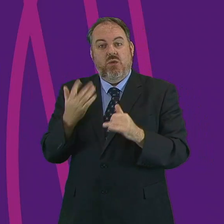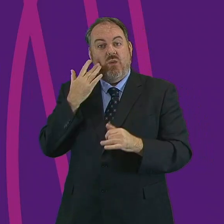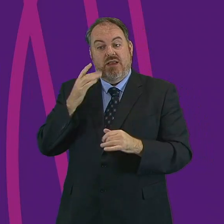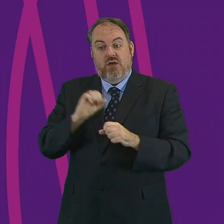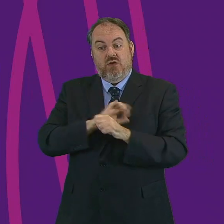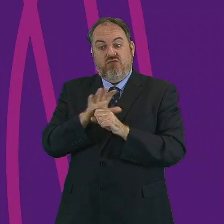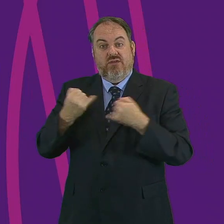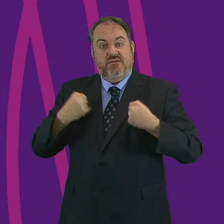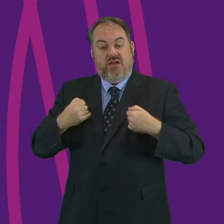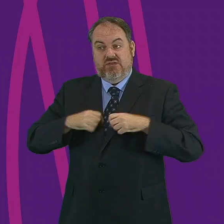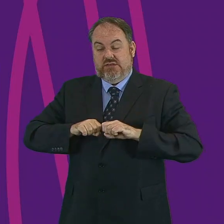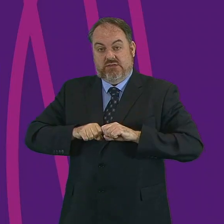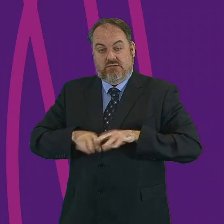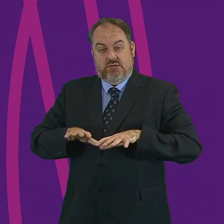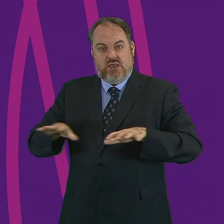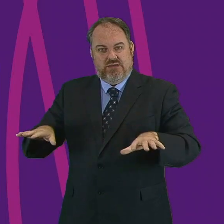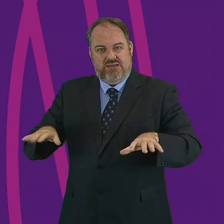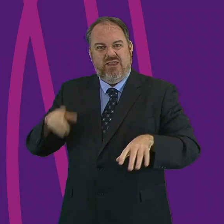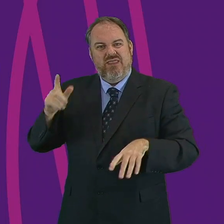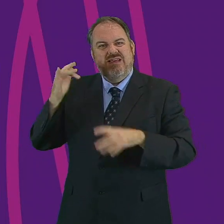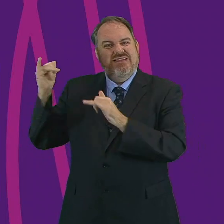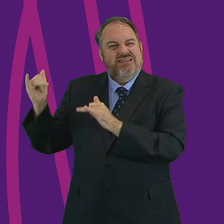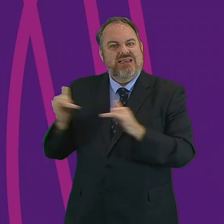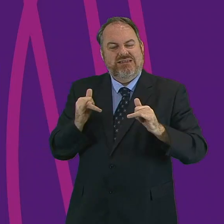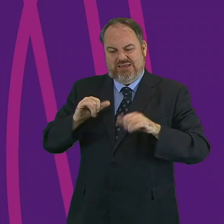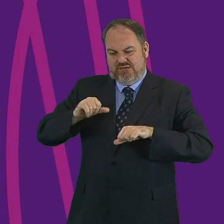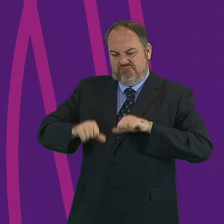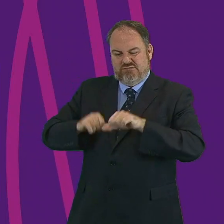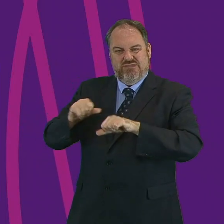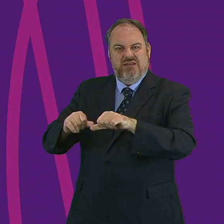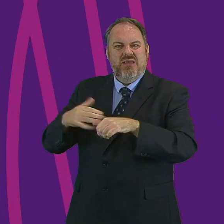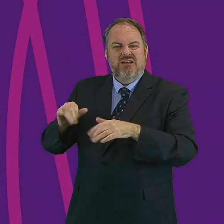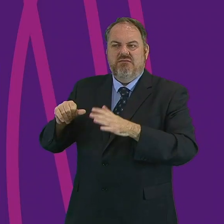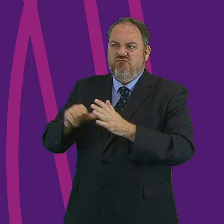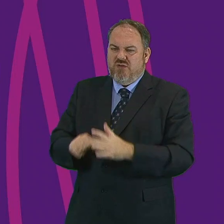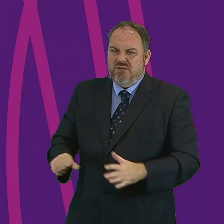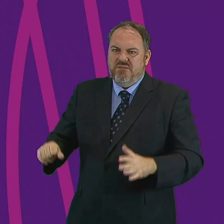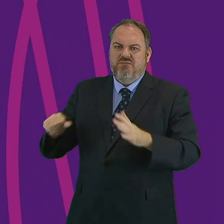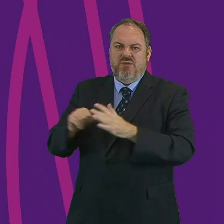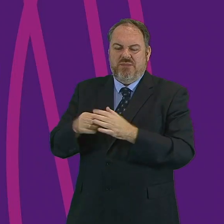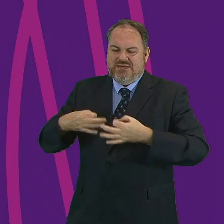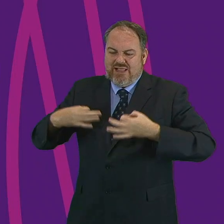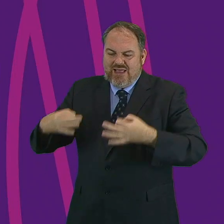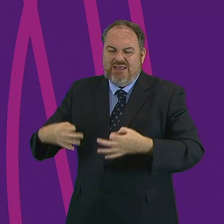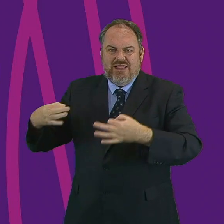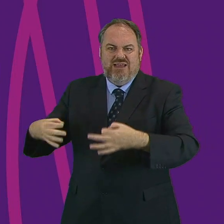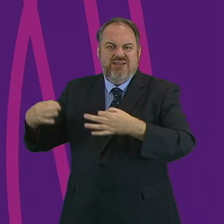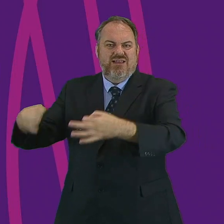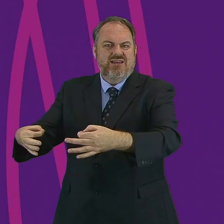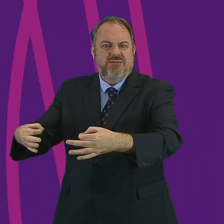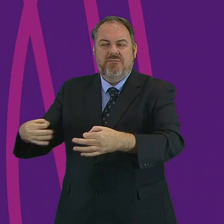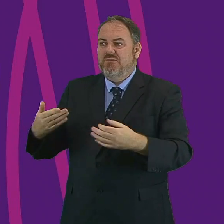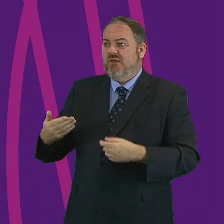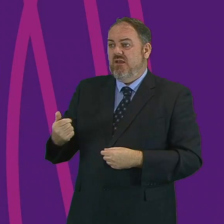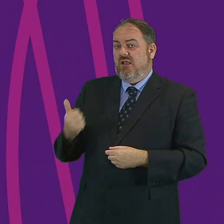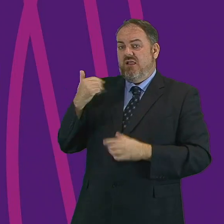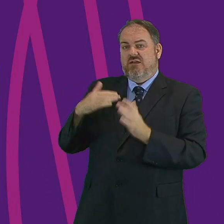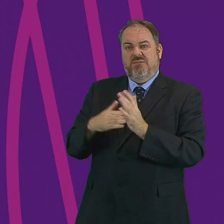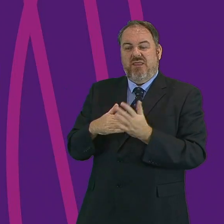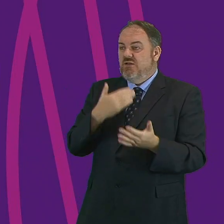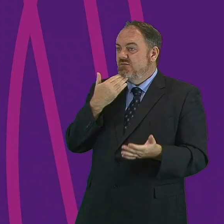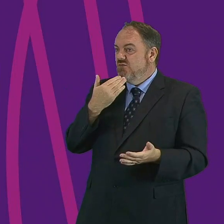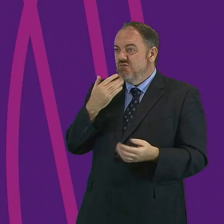Government's testing programme has been hampered with delays and difficulties. Last month, it was limited access. This